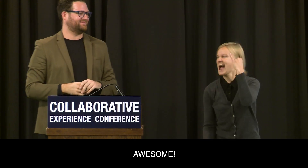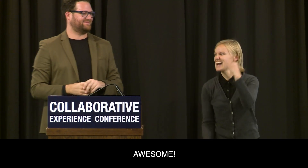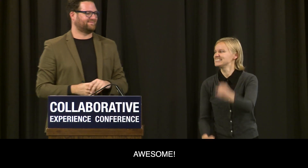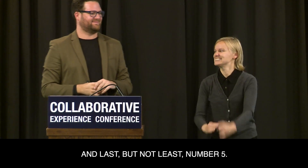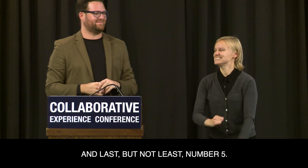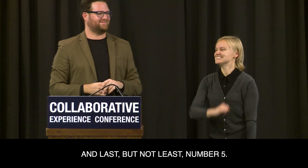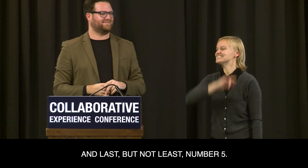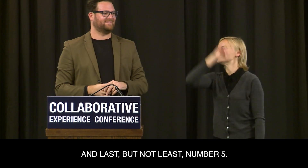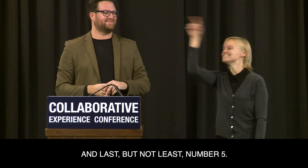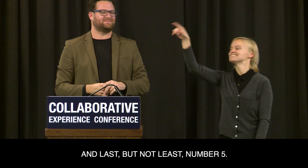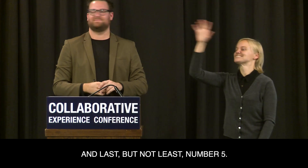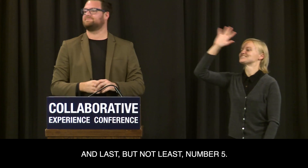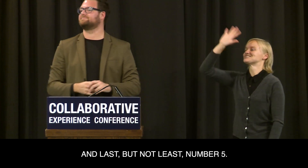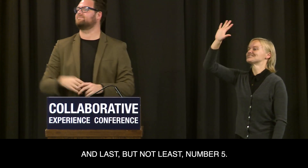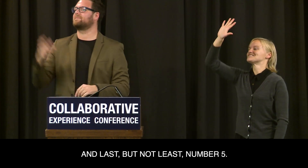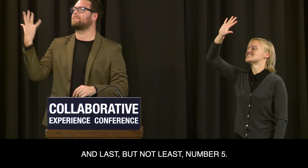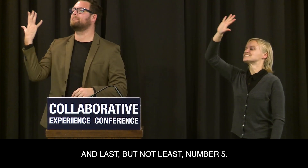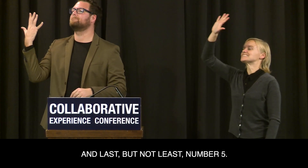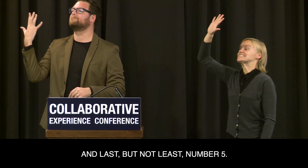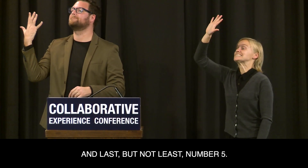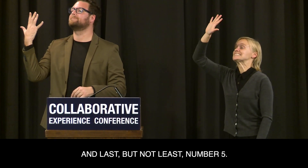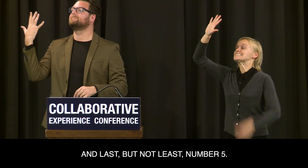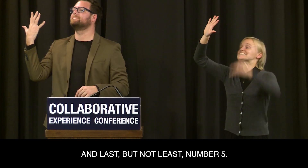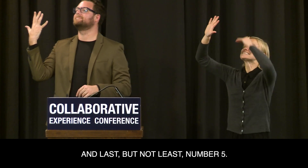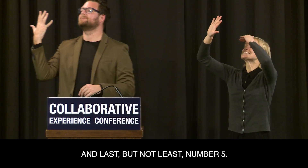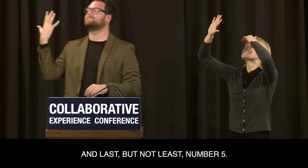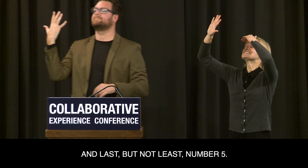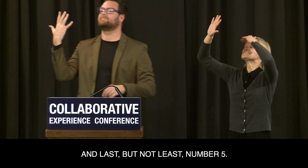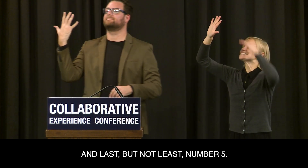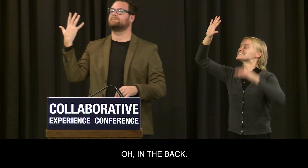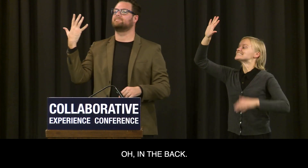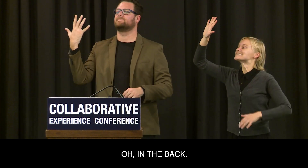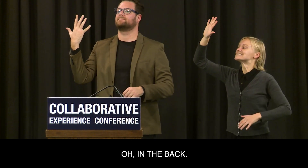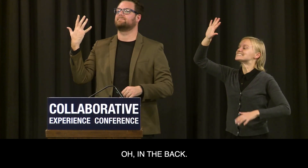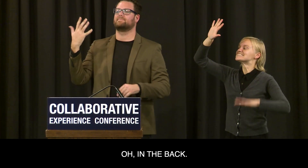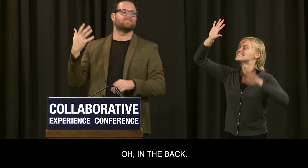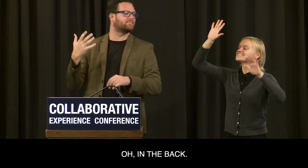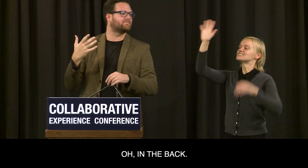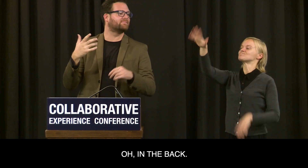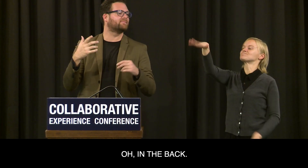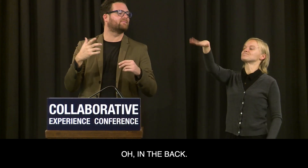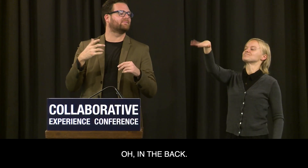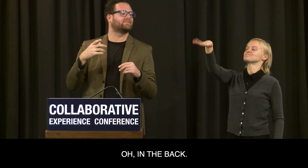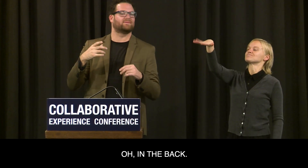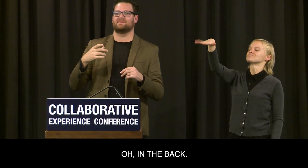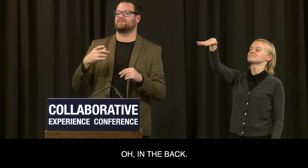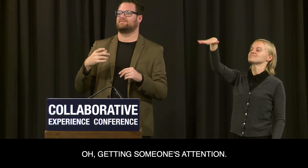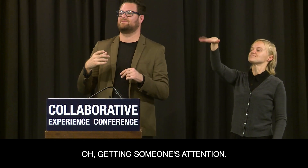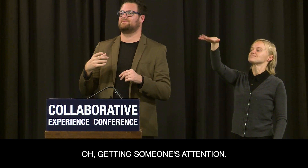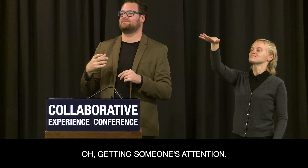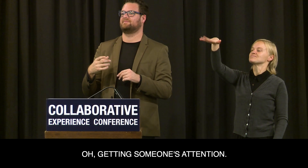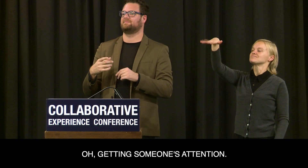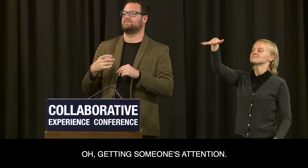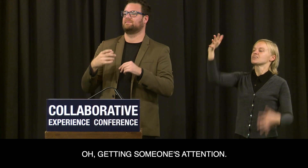Awesome. And last but not least, number 5. All the way in the back. Oh, getting someone's attention.